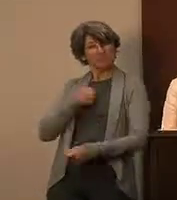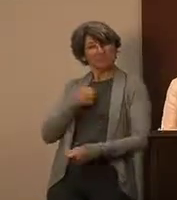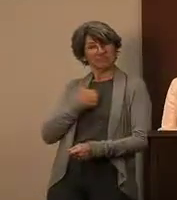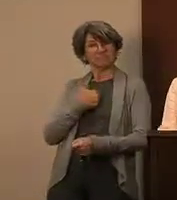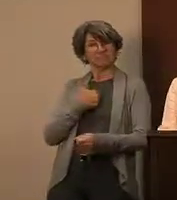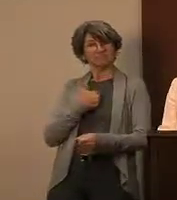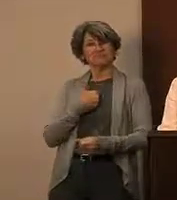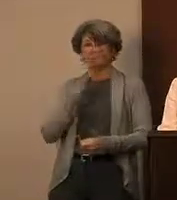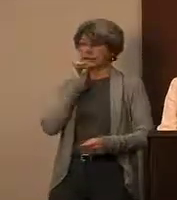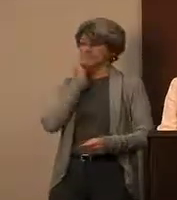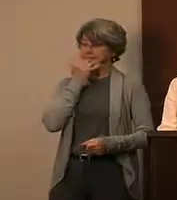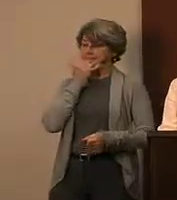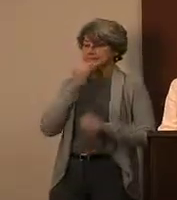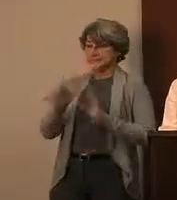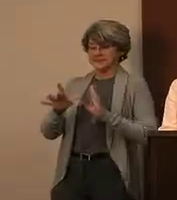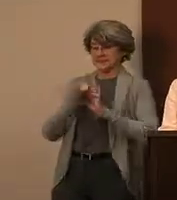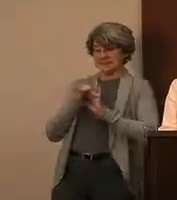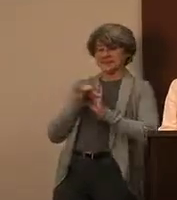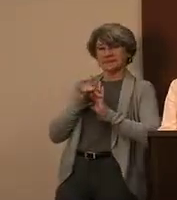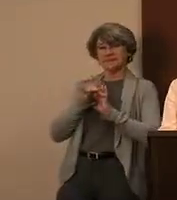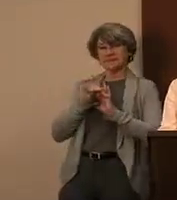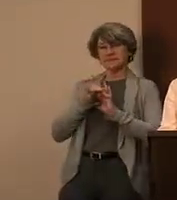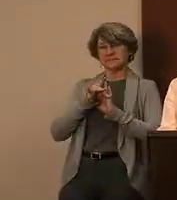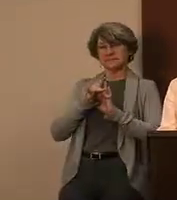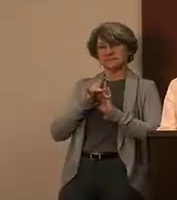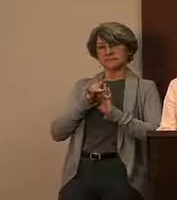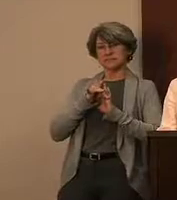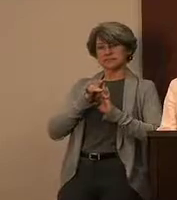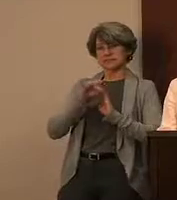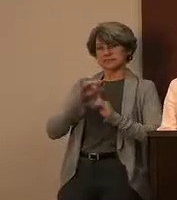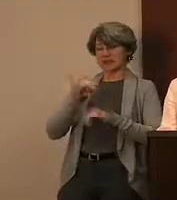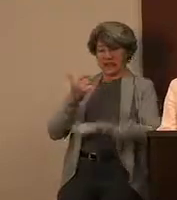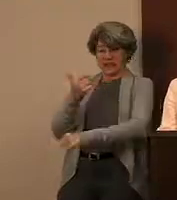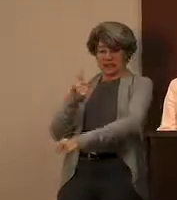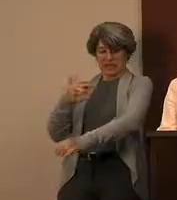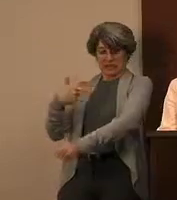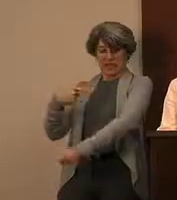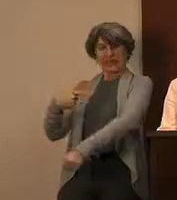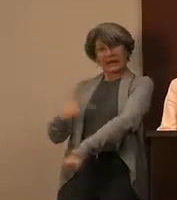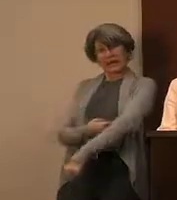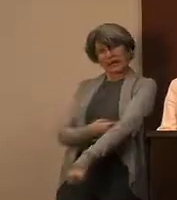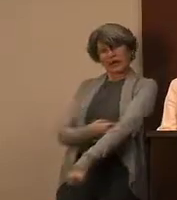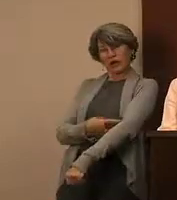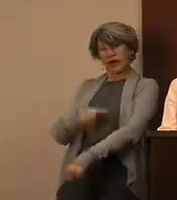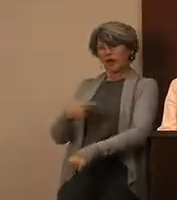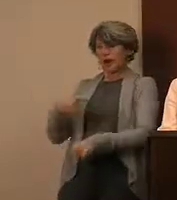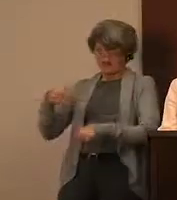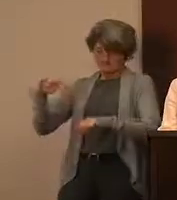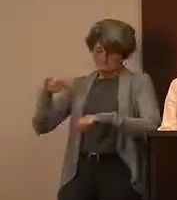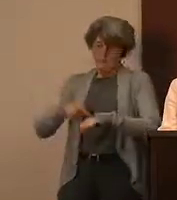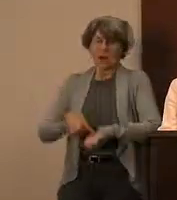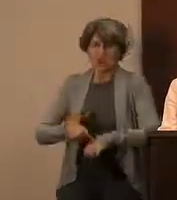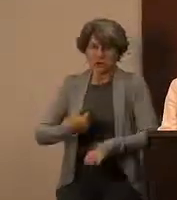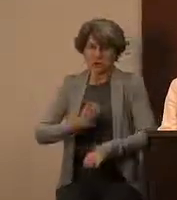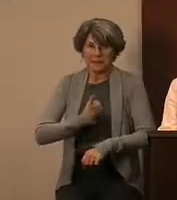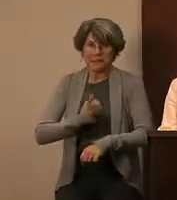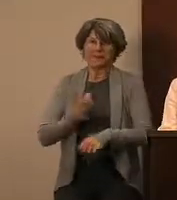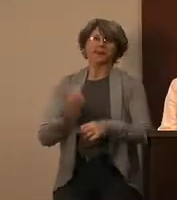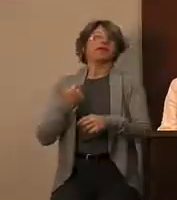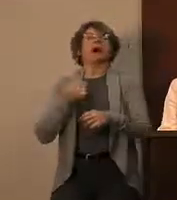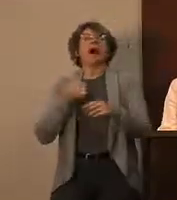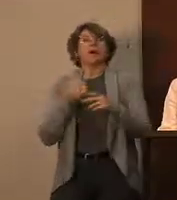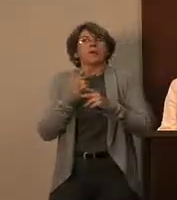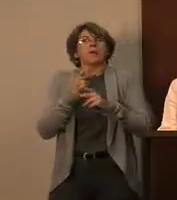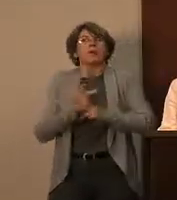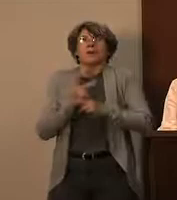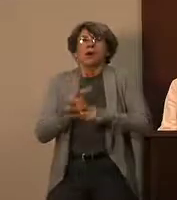came in contact with an IV needle and I was punctured. I was very, very fortunate and followed up, and I've